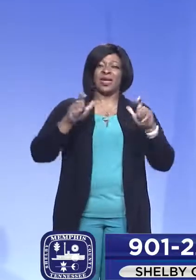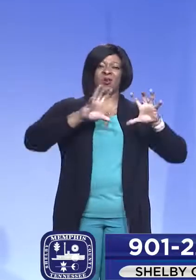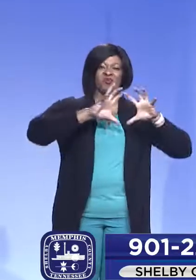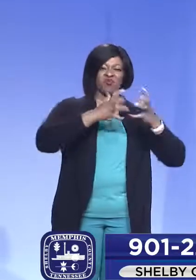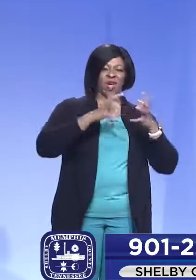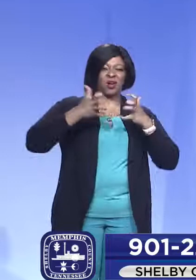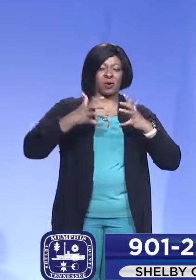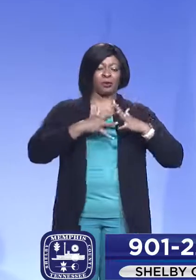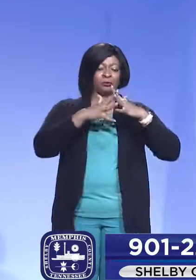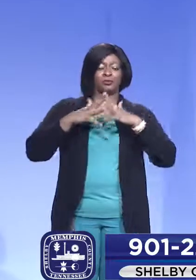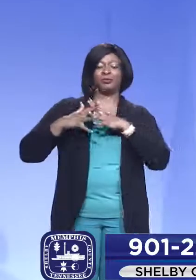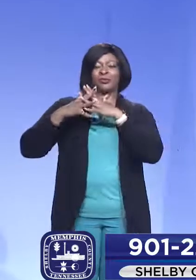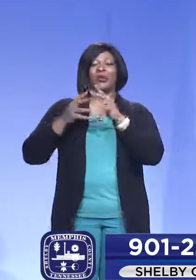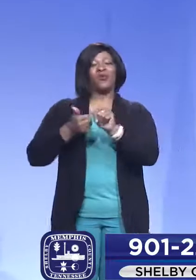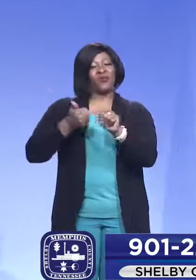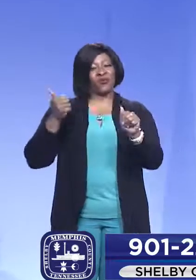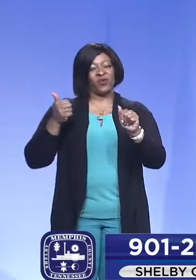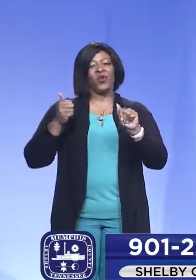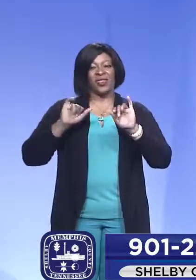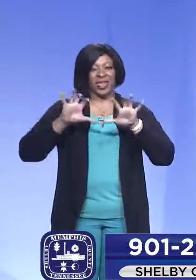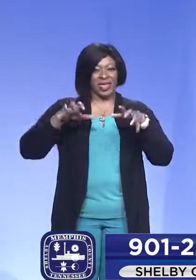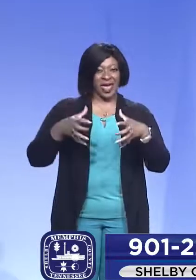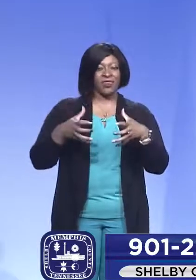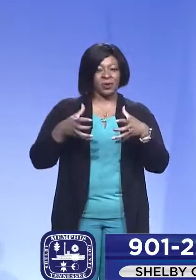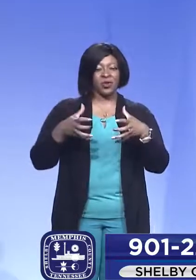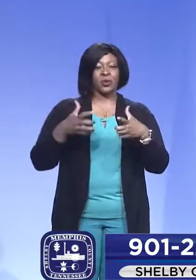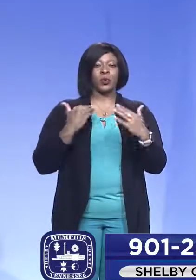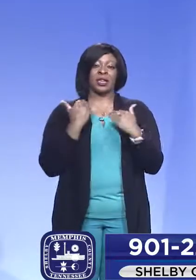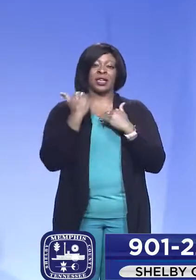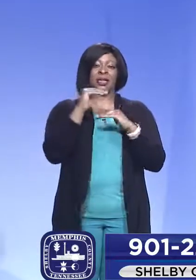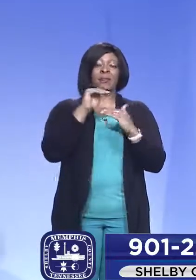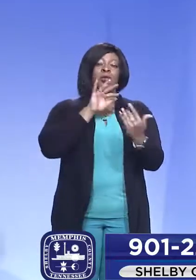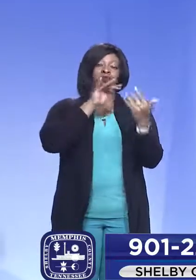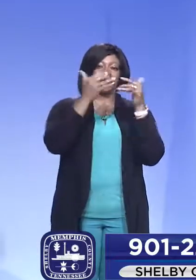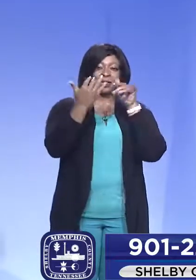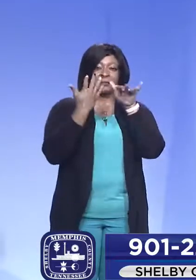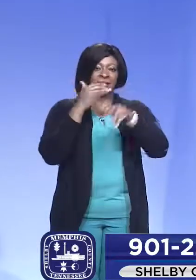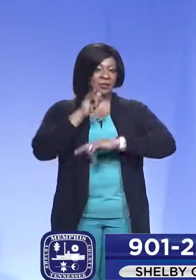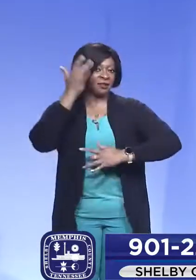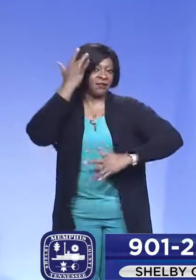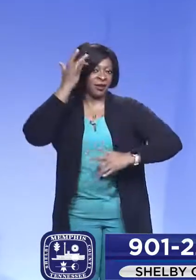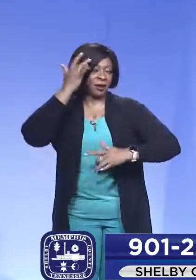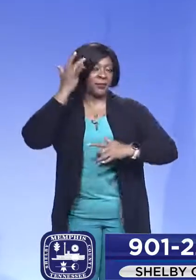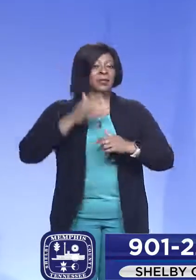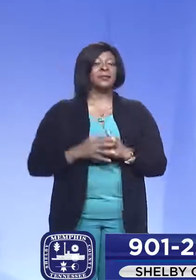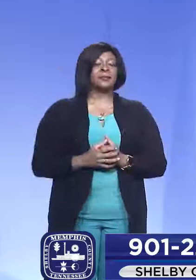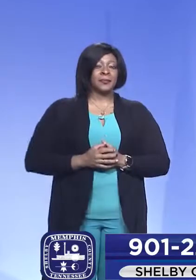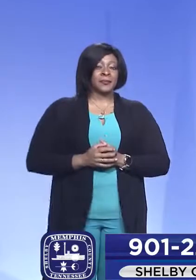and gathering so that we can limit the transmission of this virus.